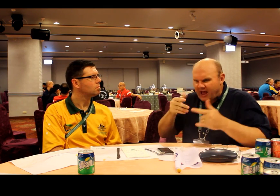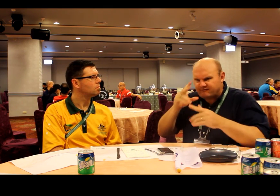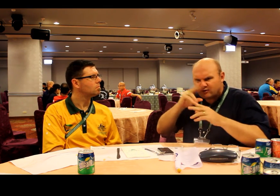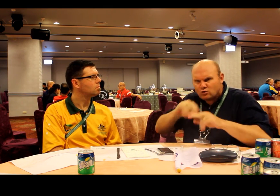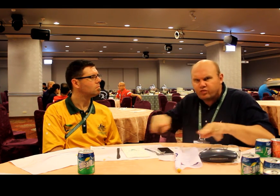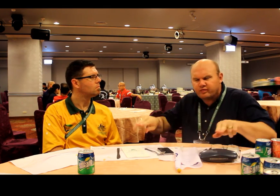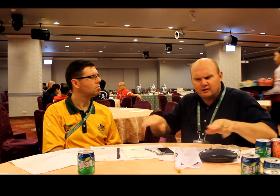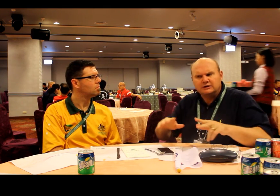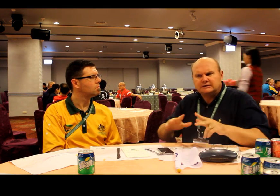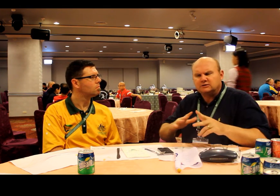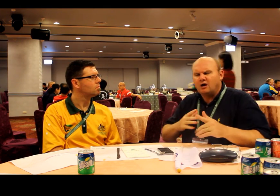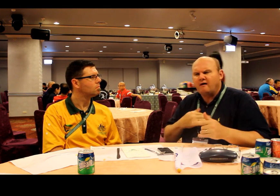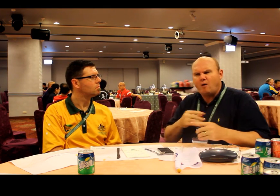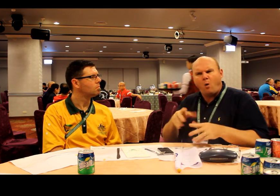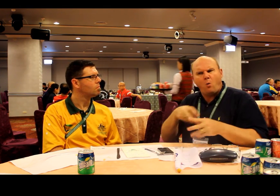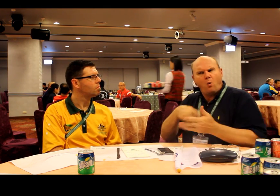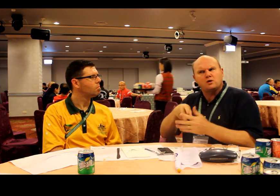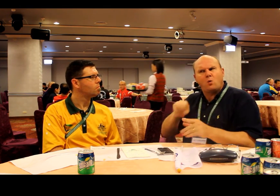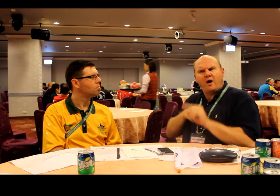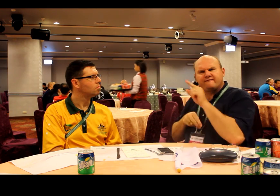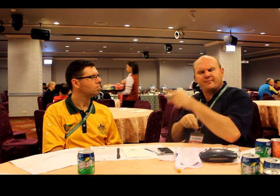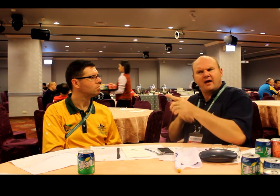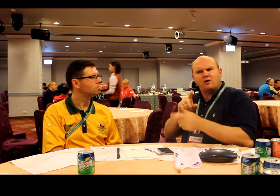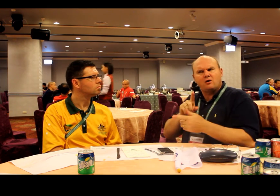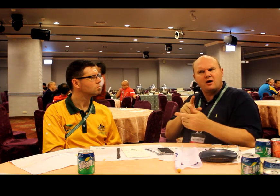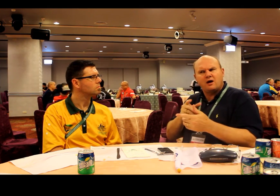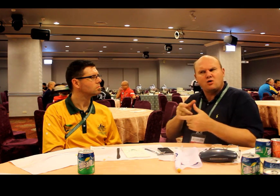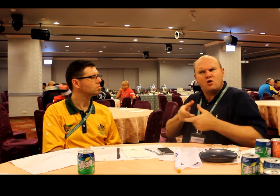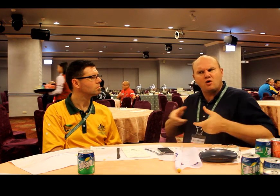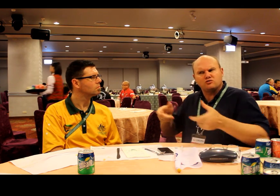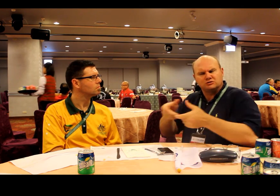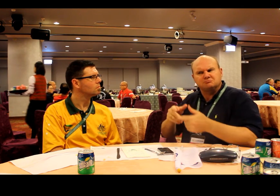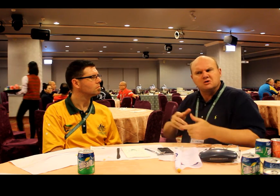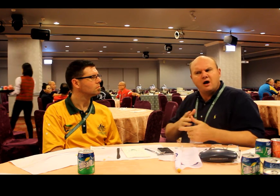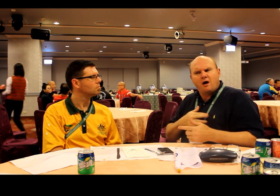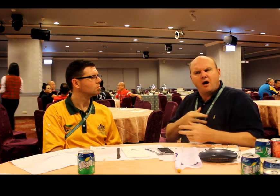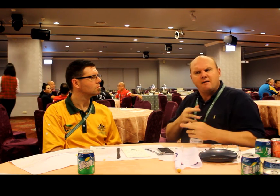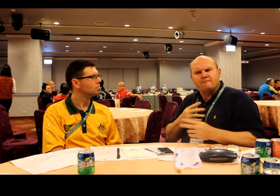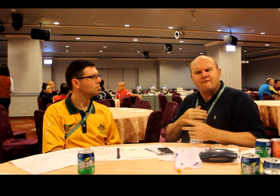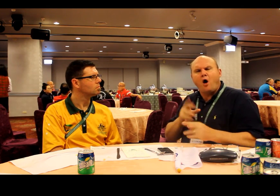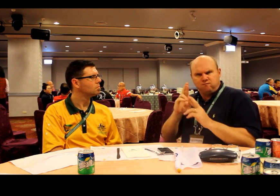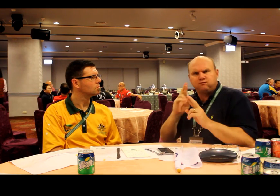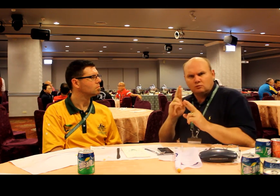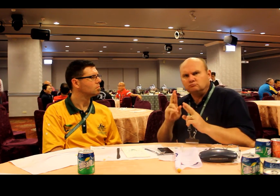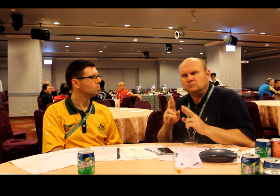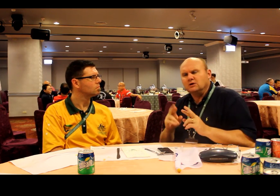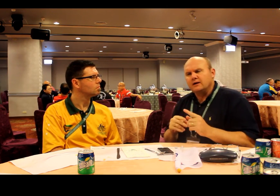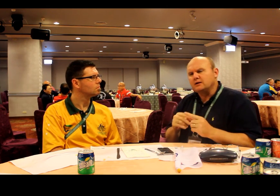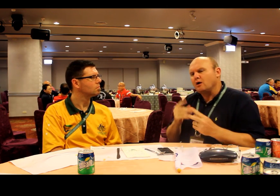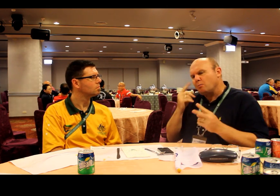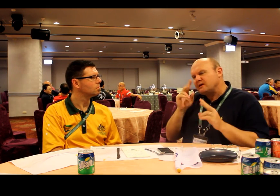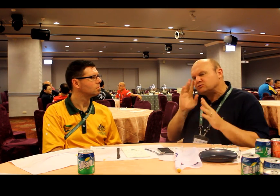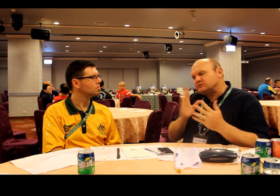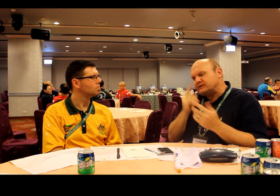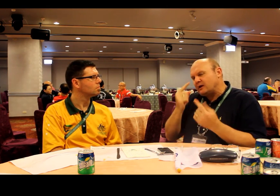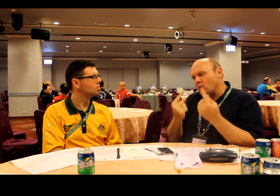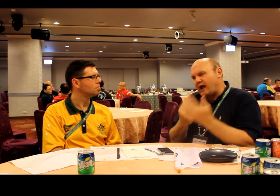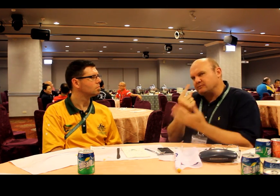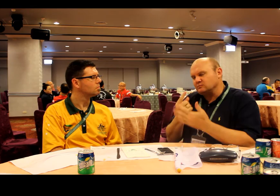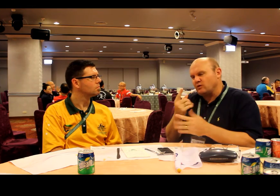growth, looking at youth. And I walked away from that Congress quite hopeful, and it'll be interesting to